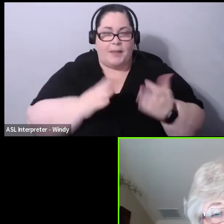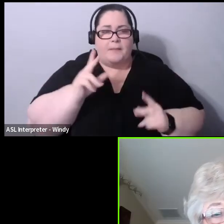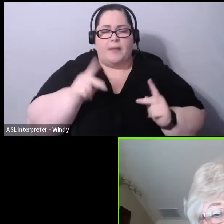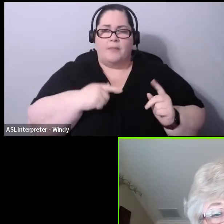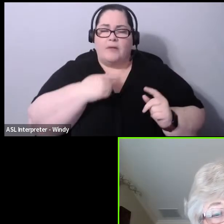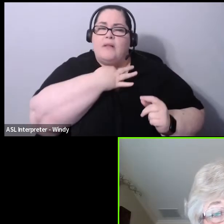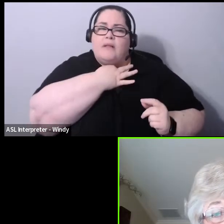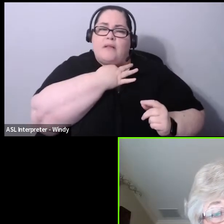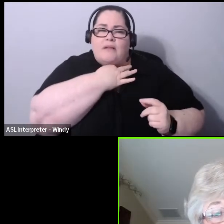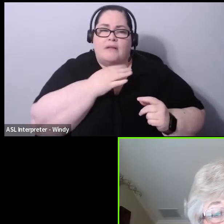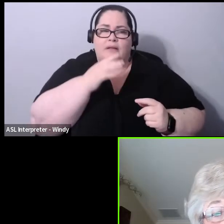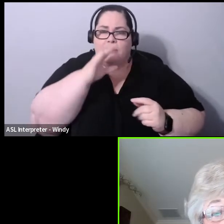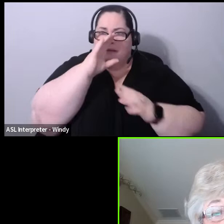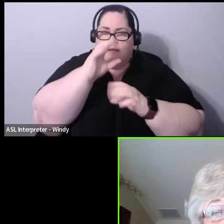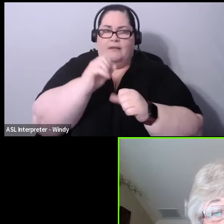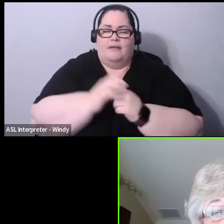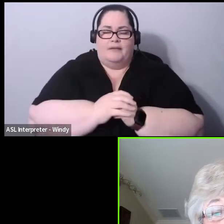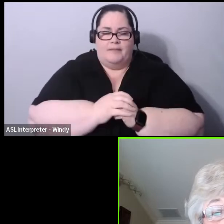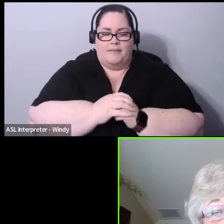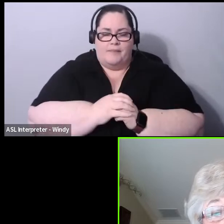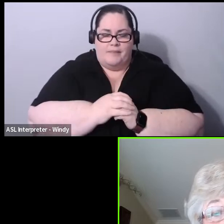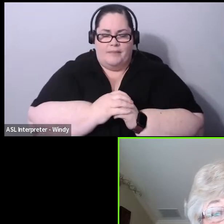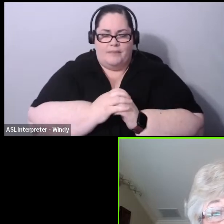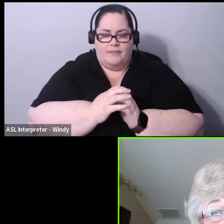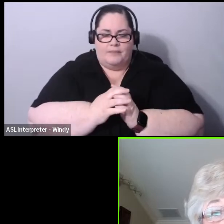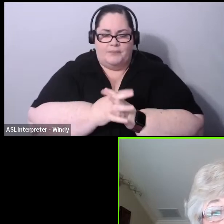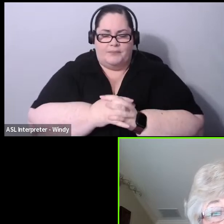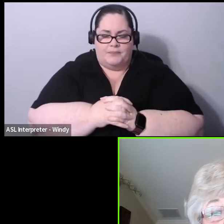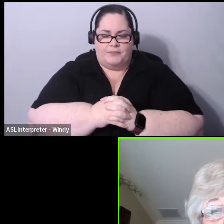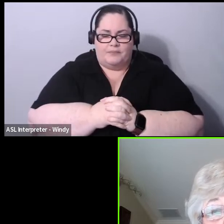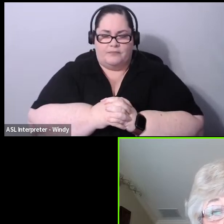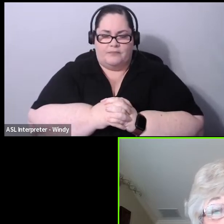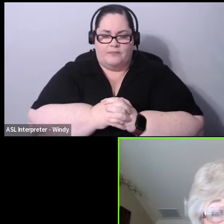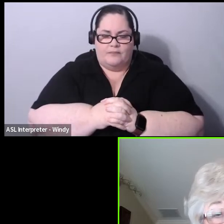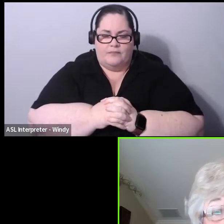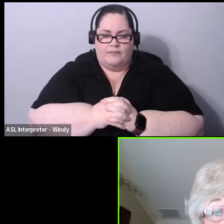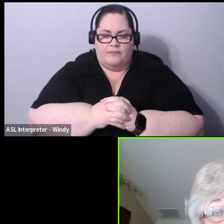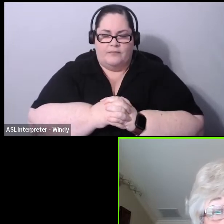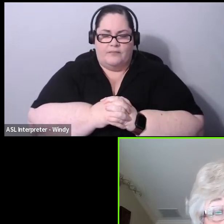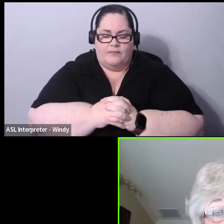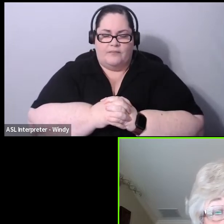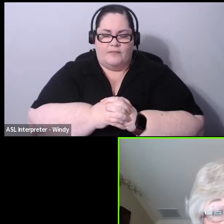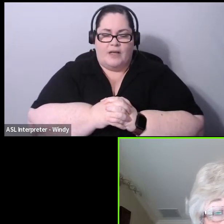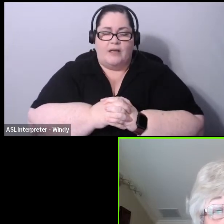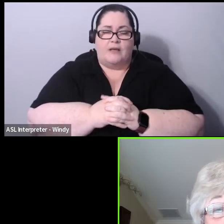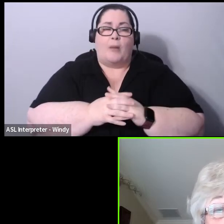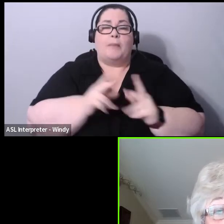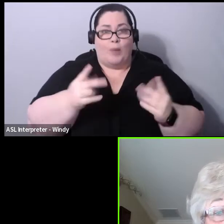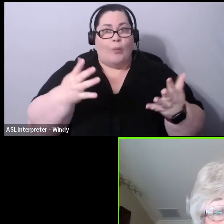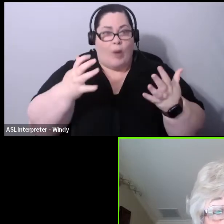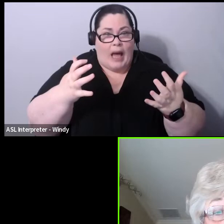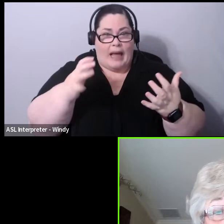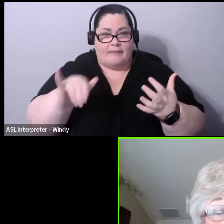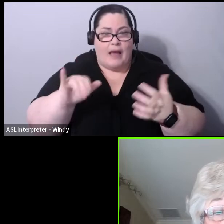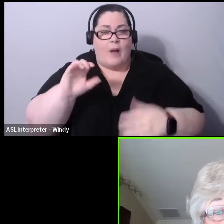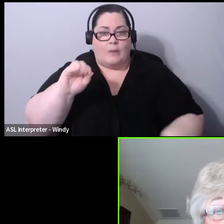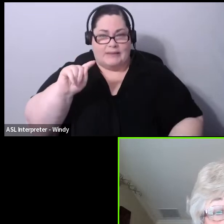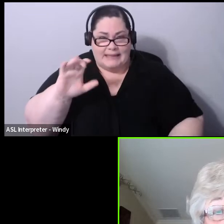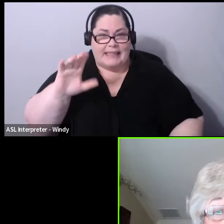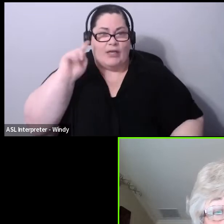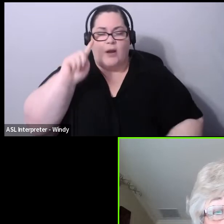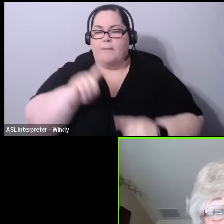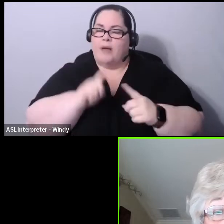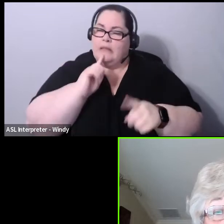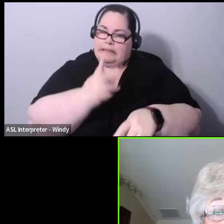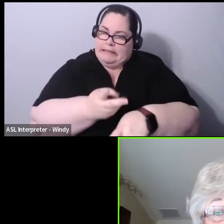very interested, but they are also cautioned to make sure they take it slow